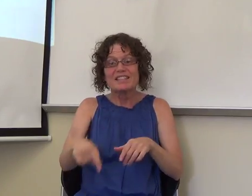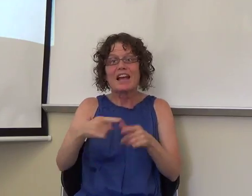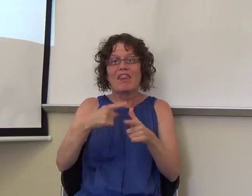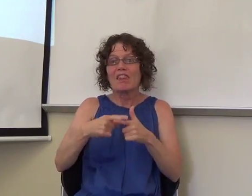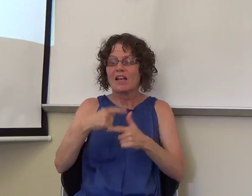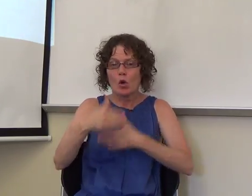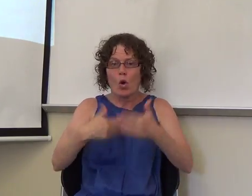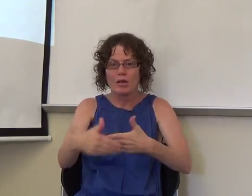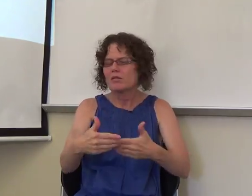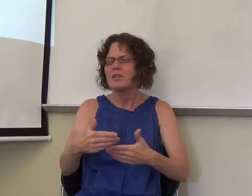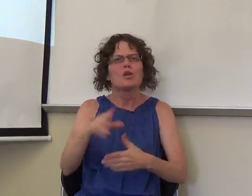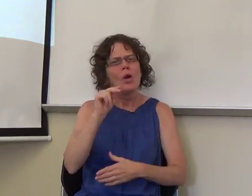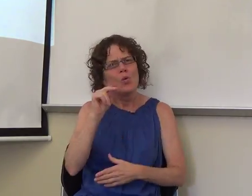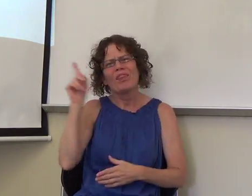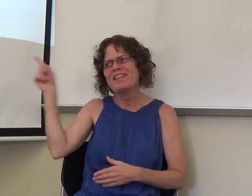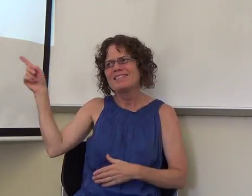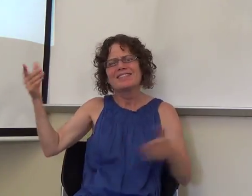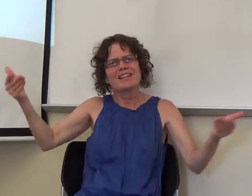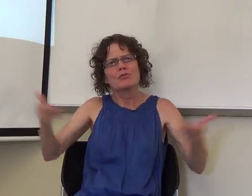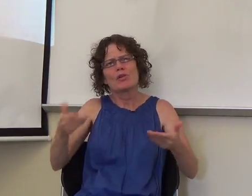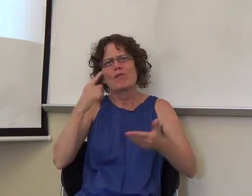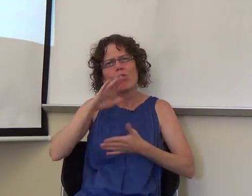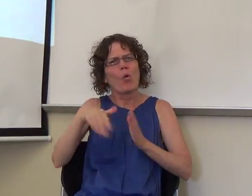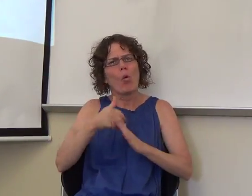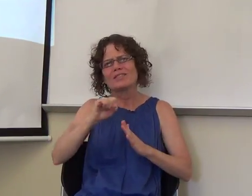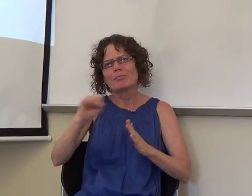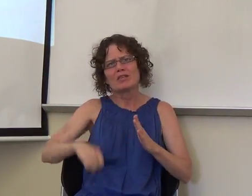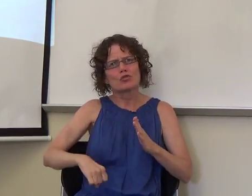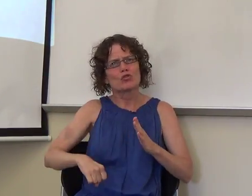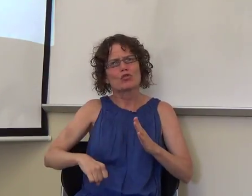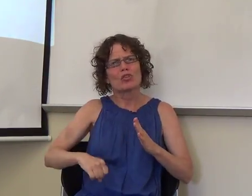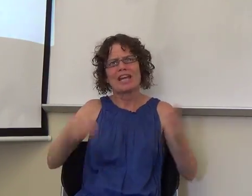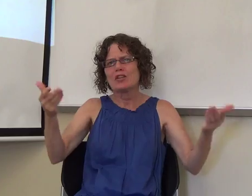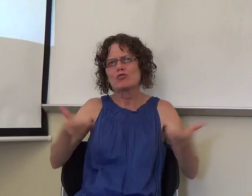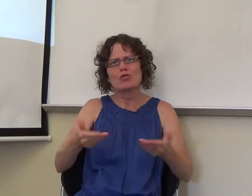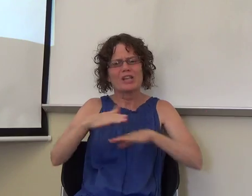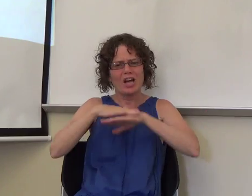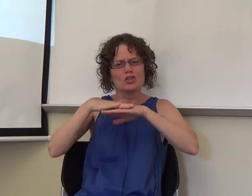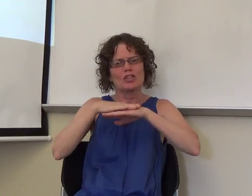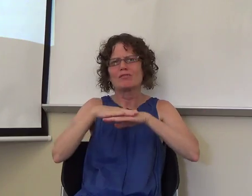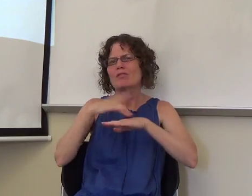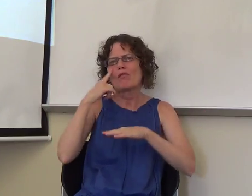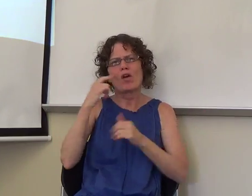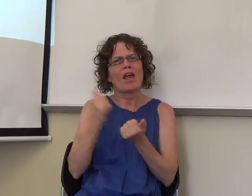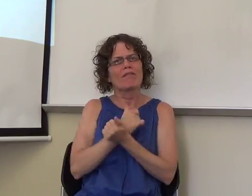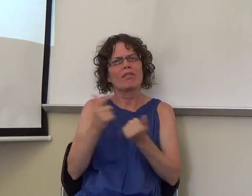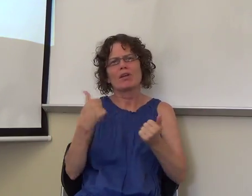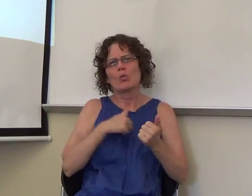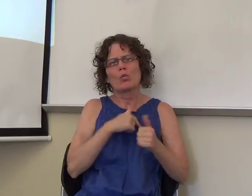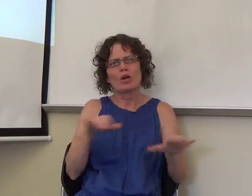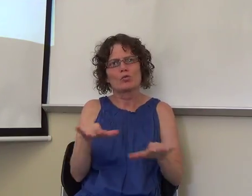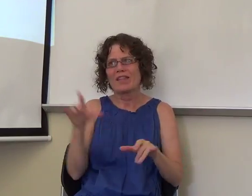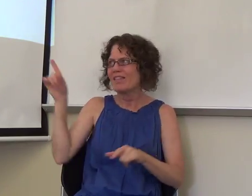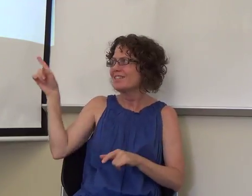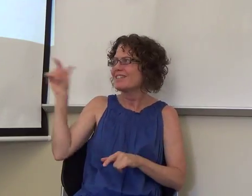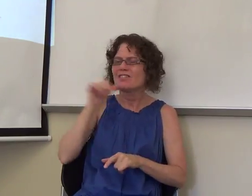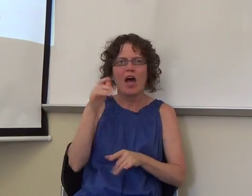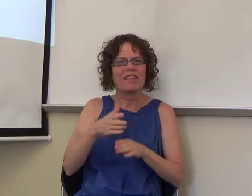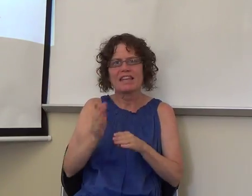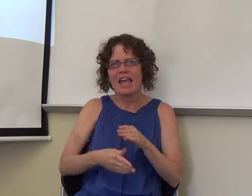the entire semester. This is just an introduction to everything we're going to do. This is not the end of this. We're going to